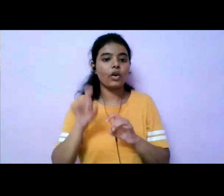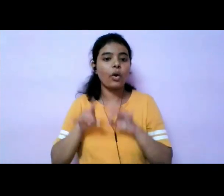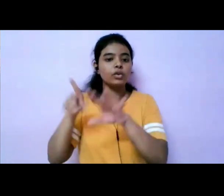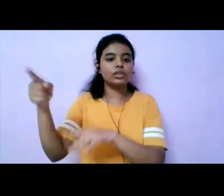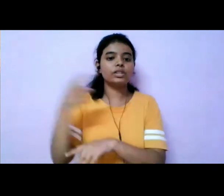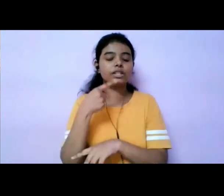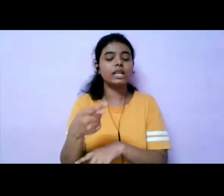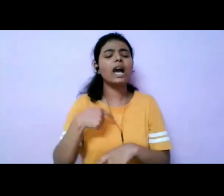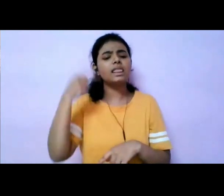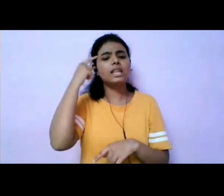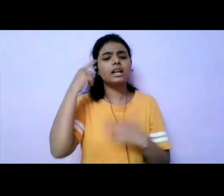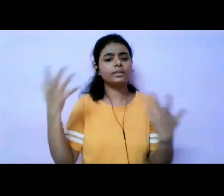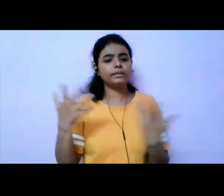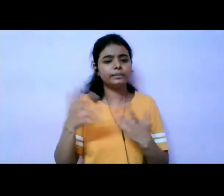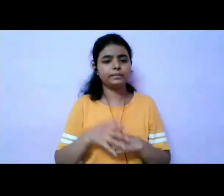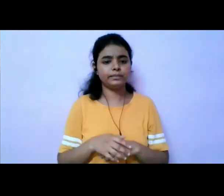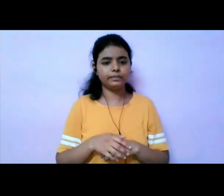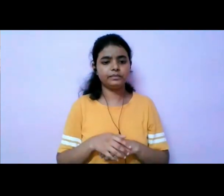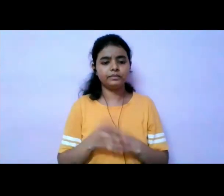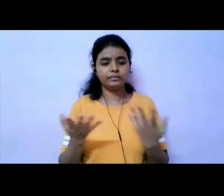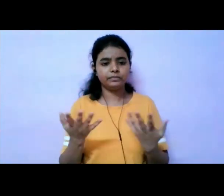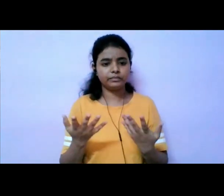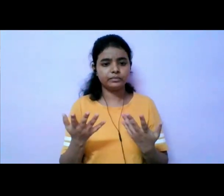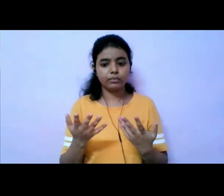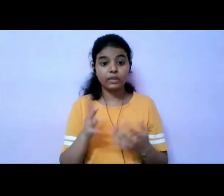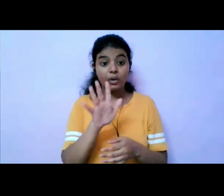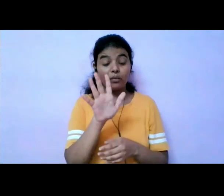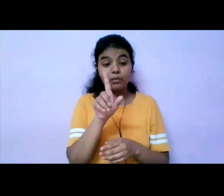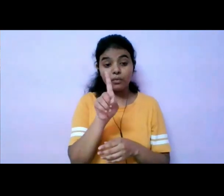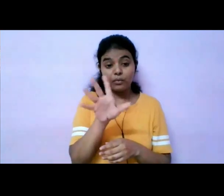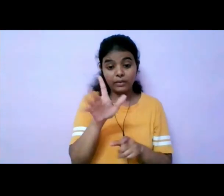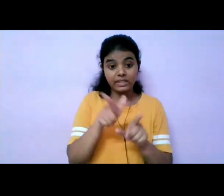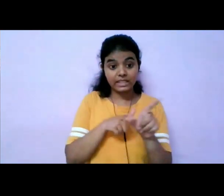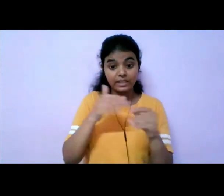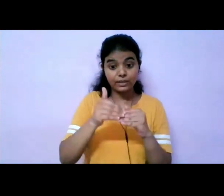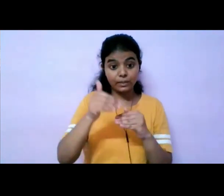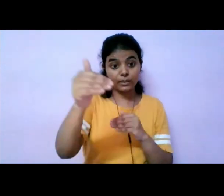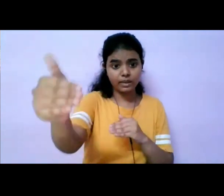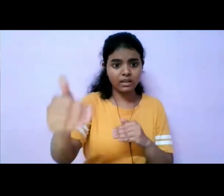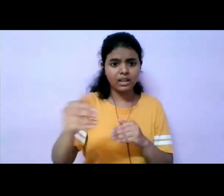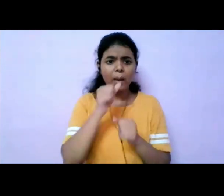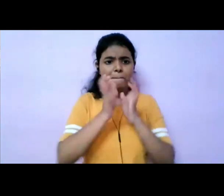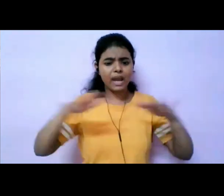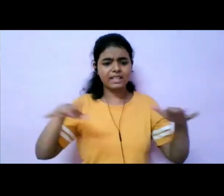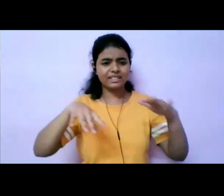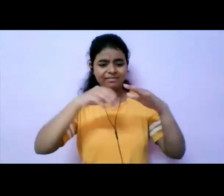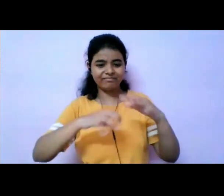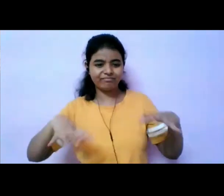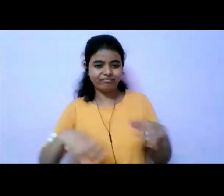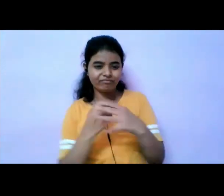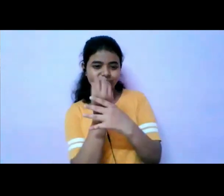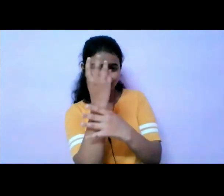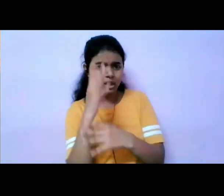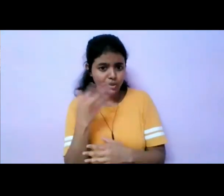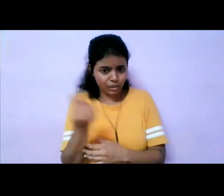Here's what I think. I think in about 15 years, submarines will no longer be useful because we